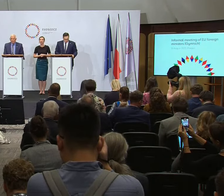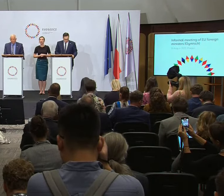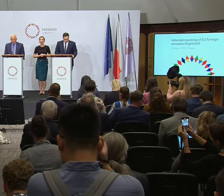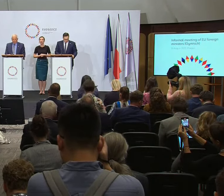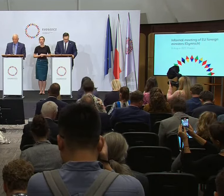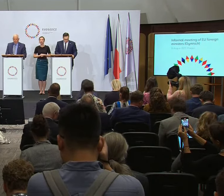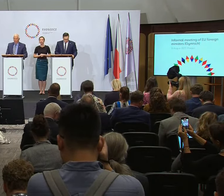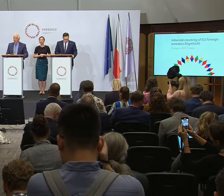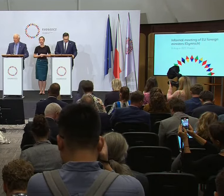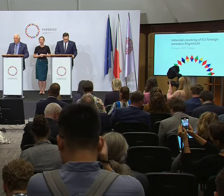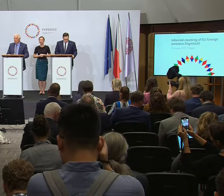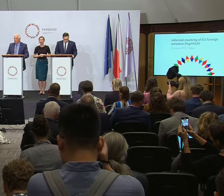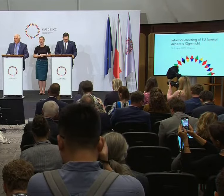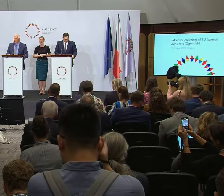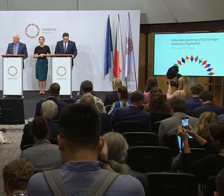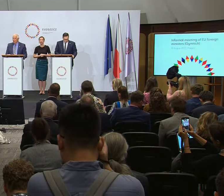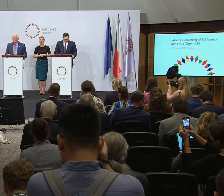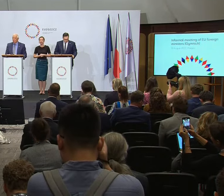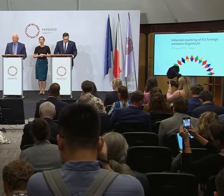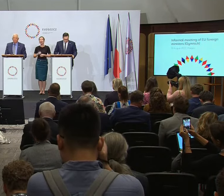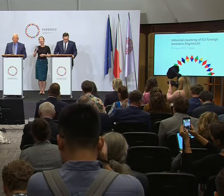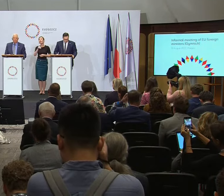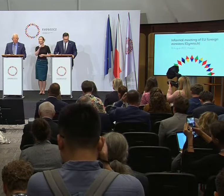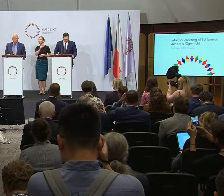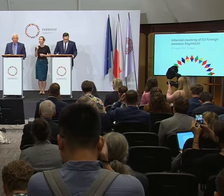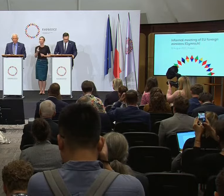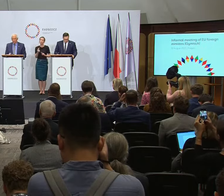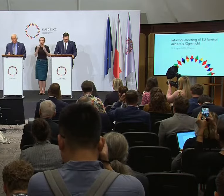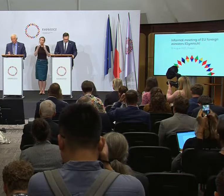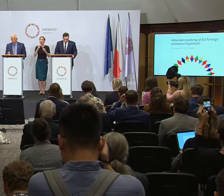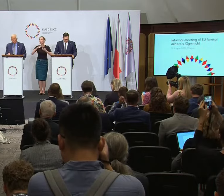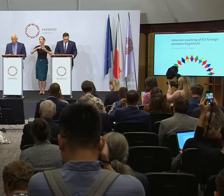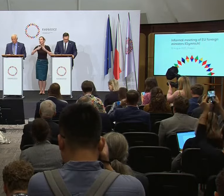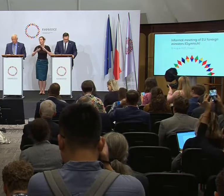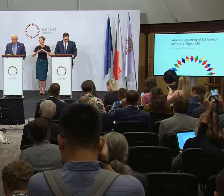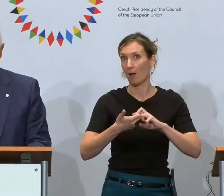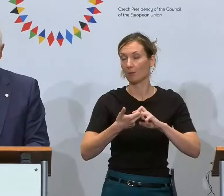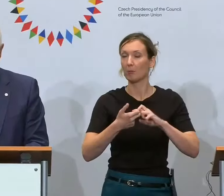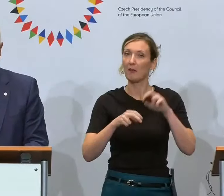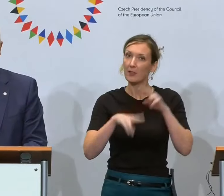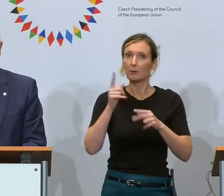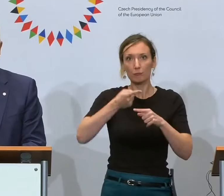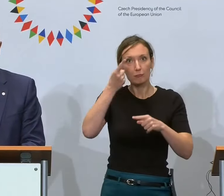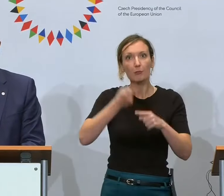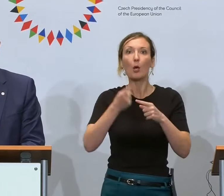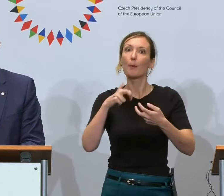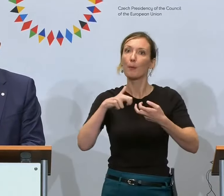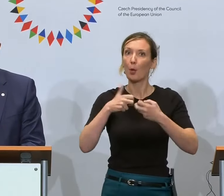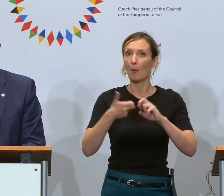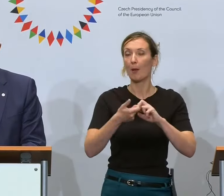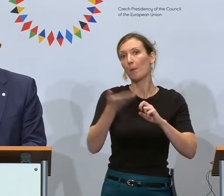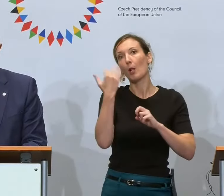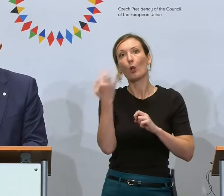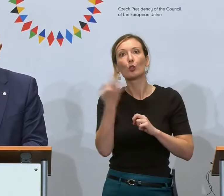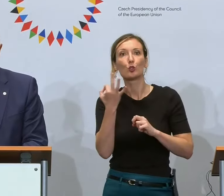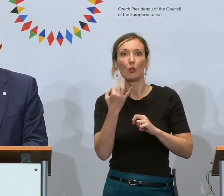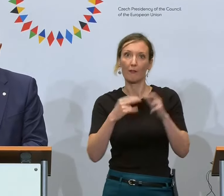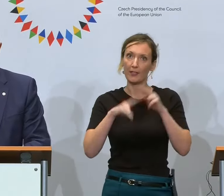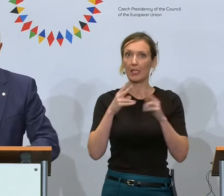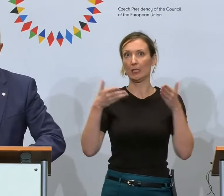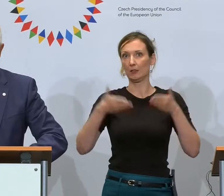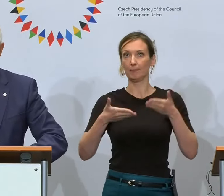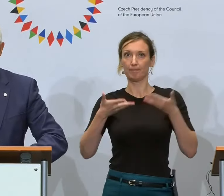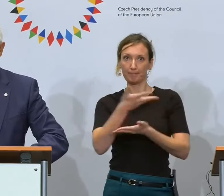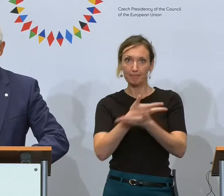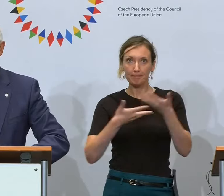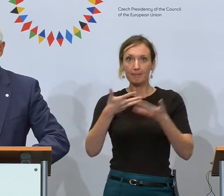let me start with the main issue, maybe the most concrete issue that we have been discussing,